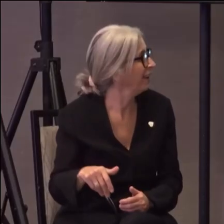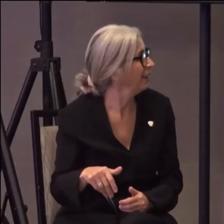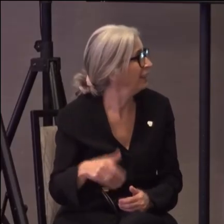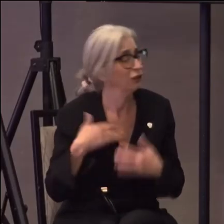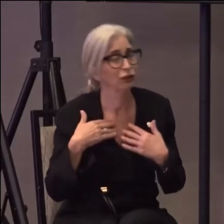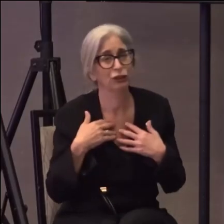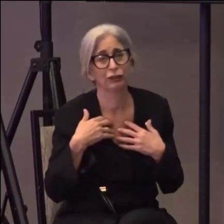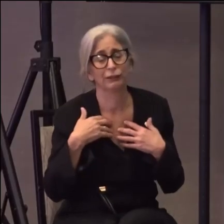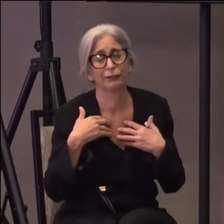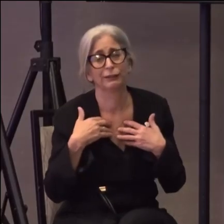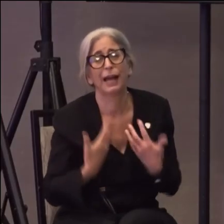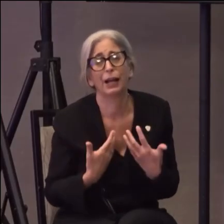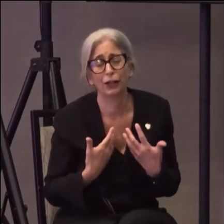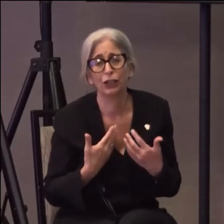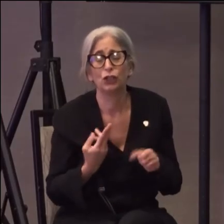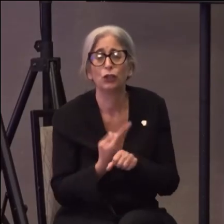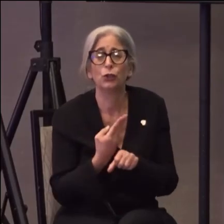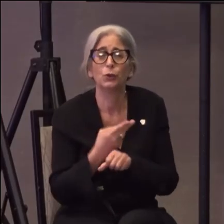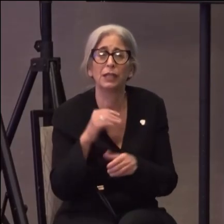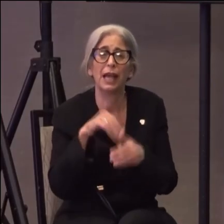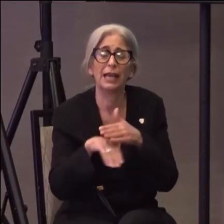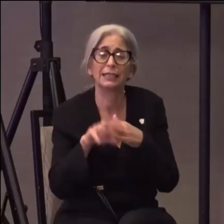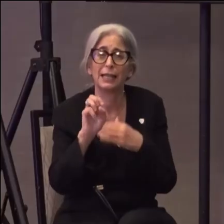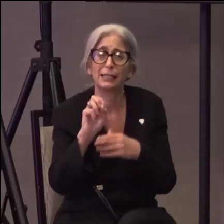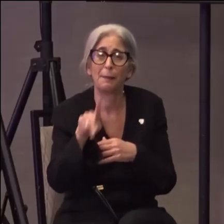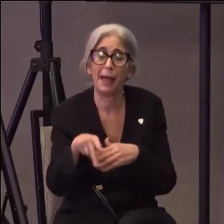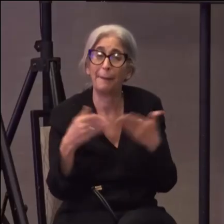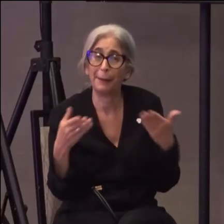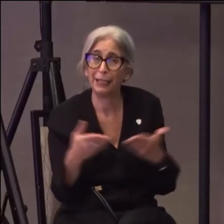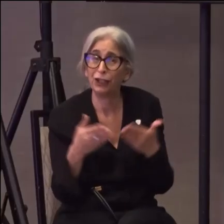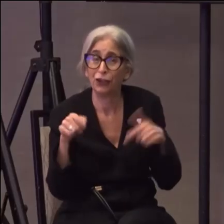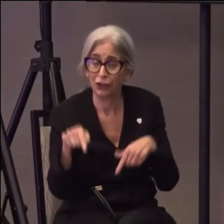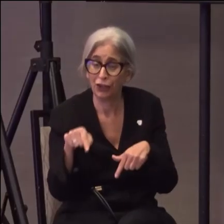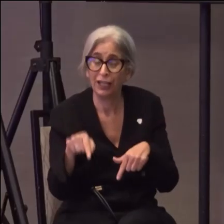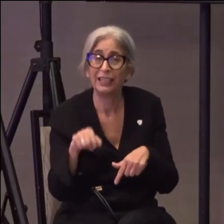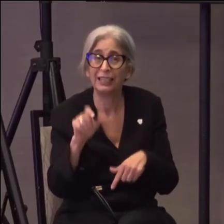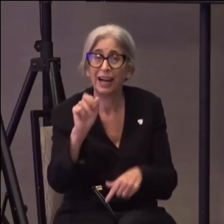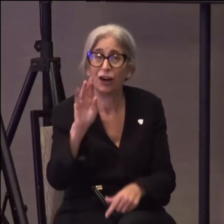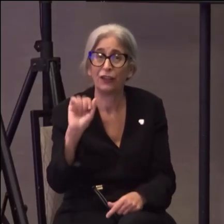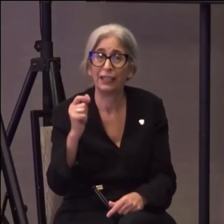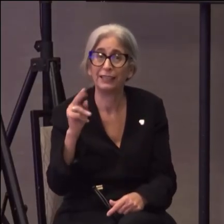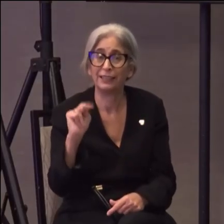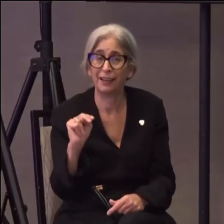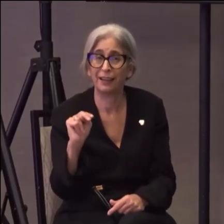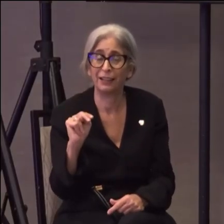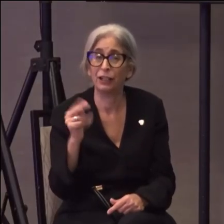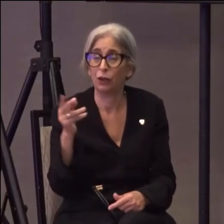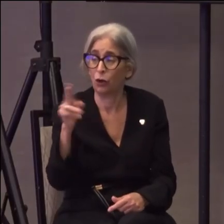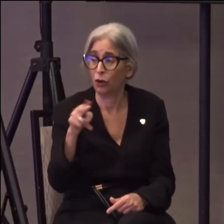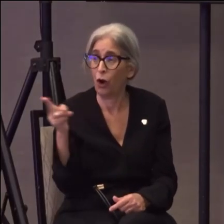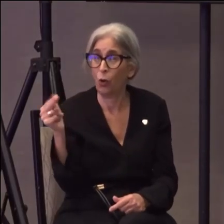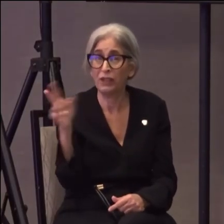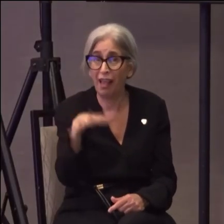try using accessmap.app right here in Arlington around the